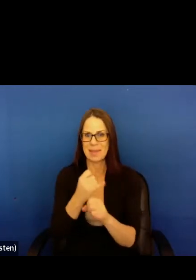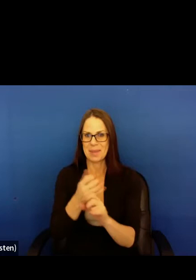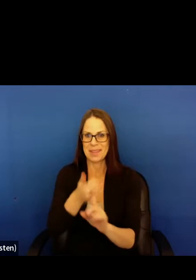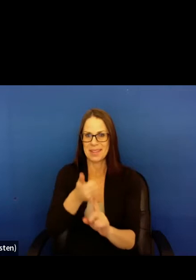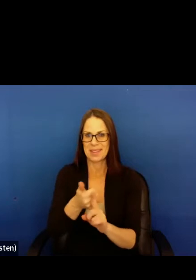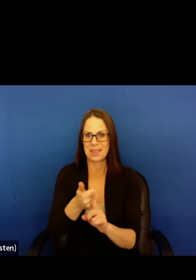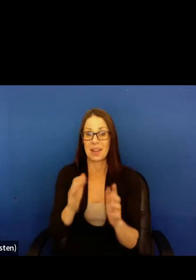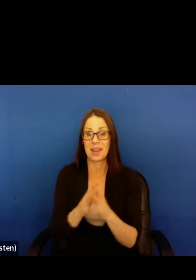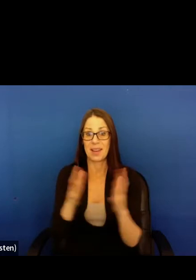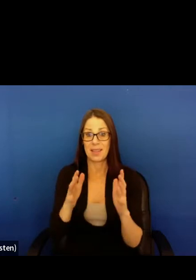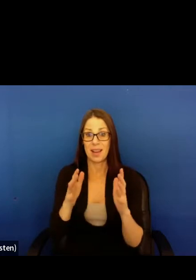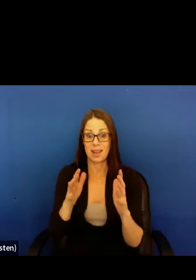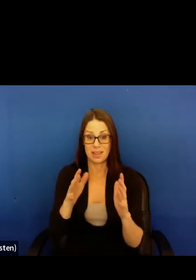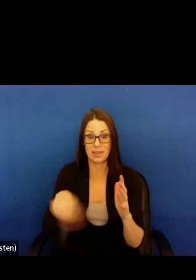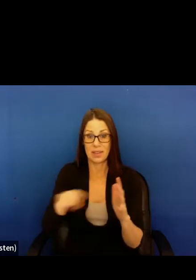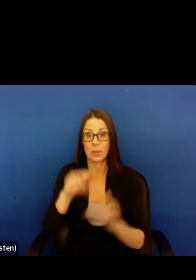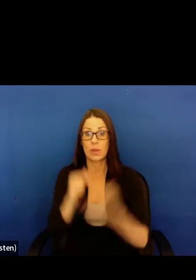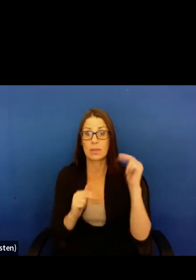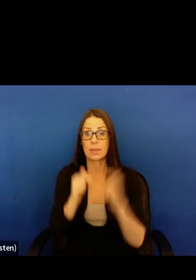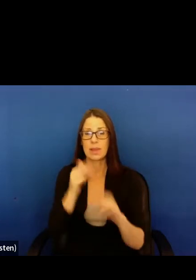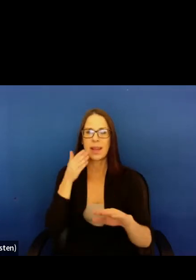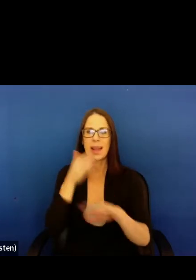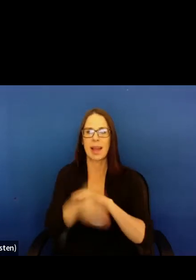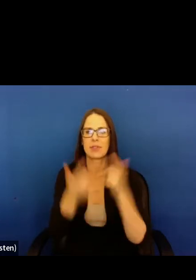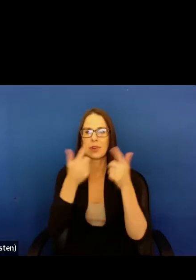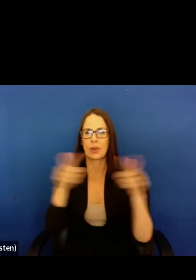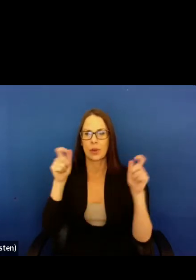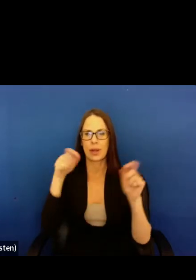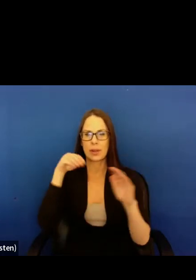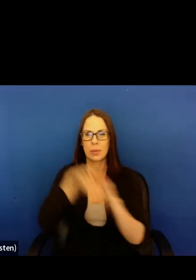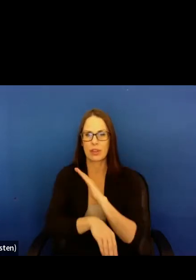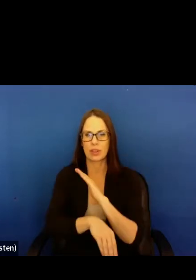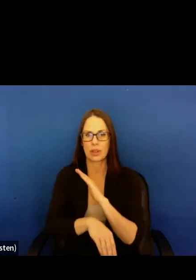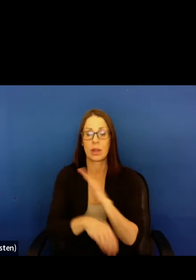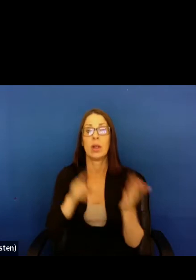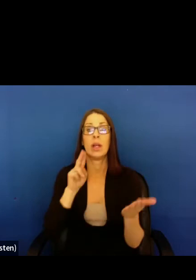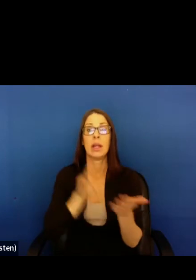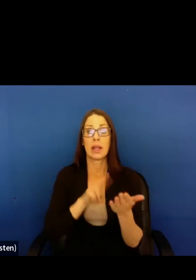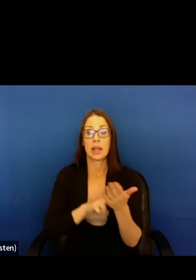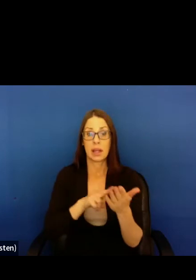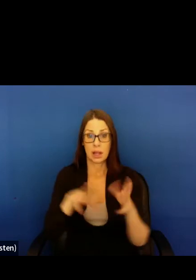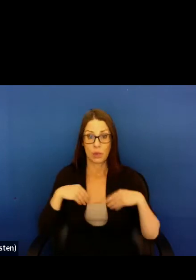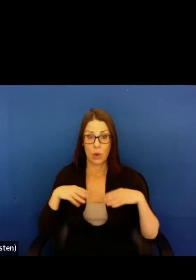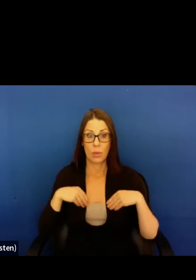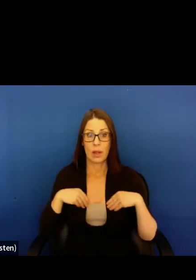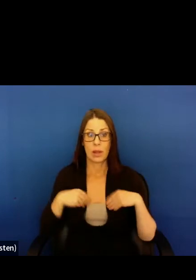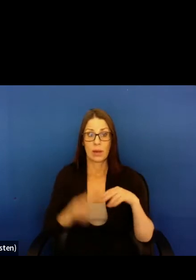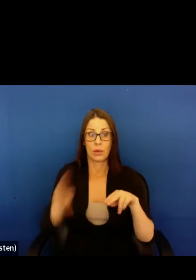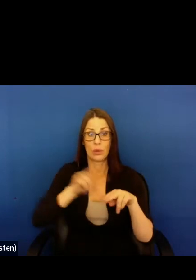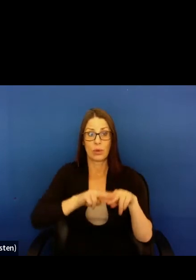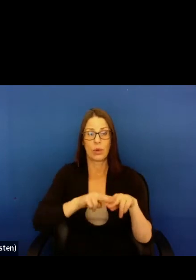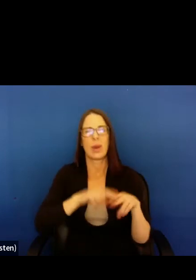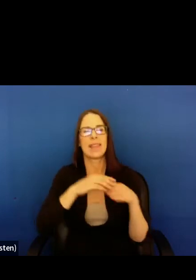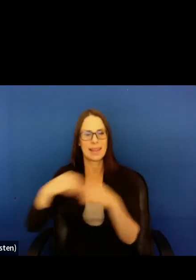of it was built after the boom, after the Great Depression. Enrollments grew, and it led to our first group of new buildings, which are those,